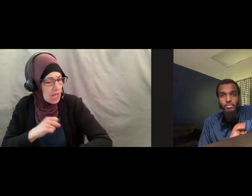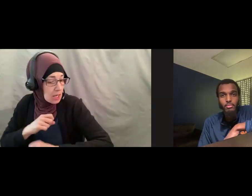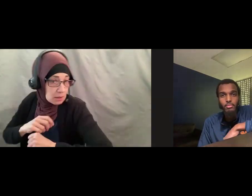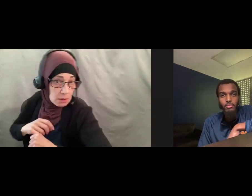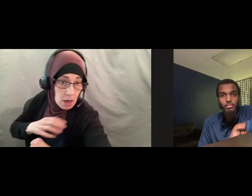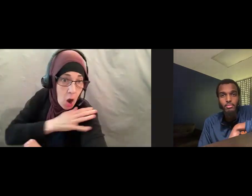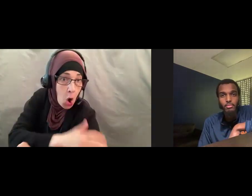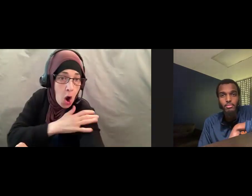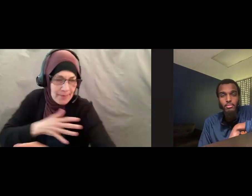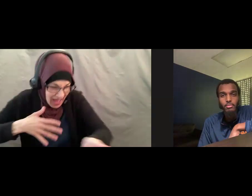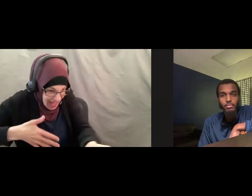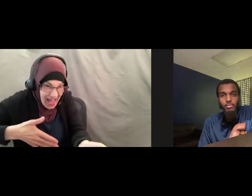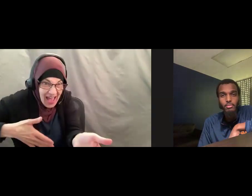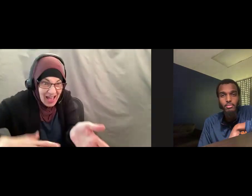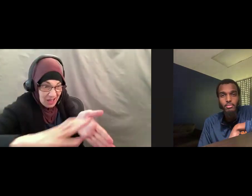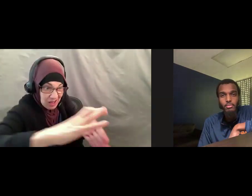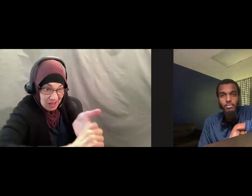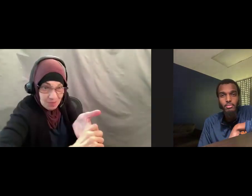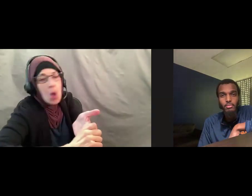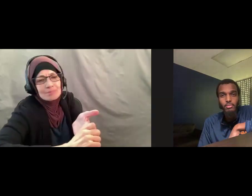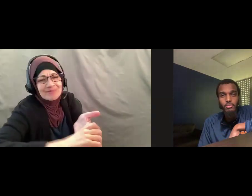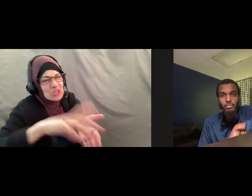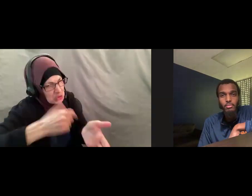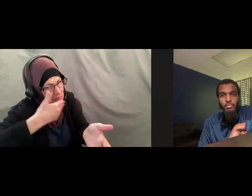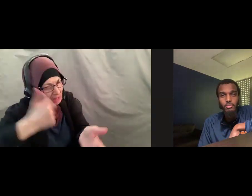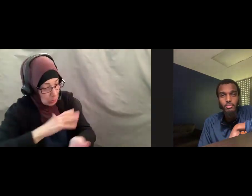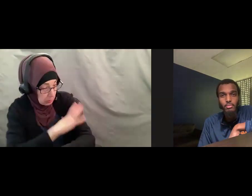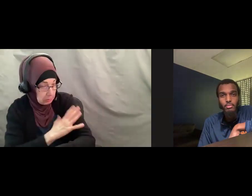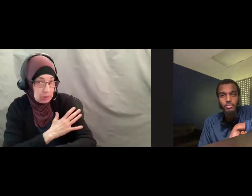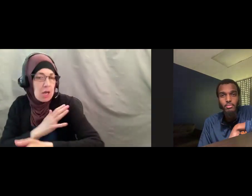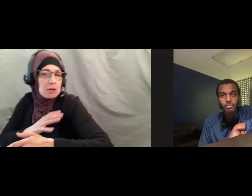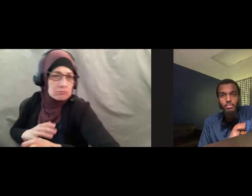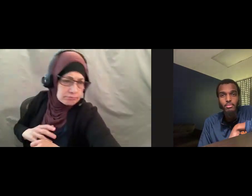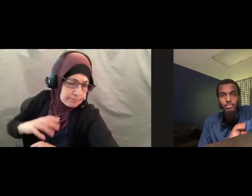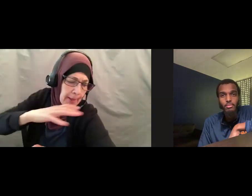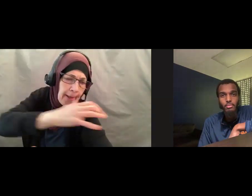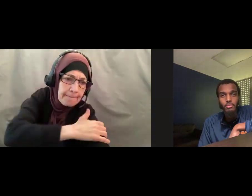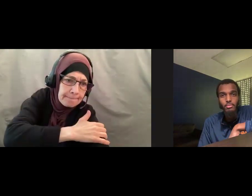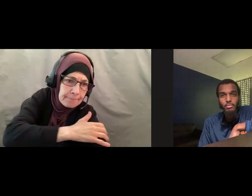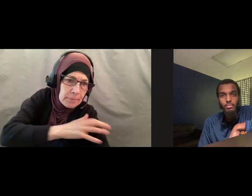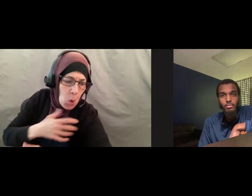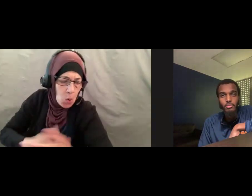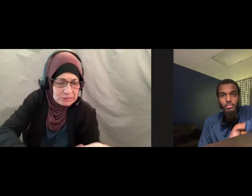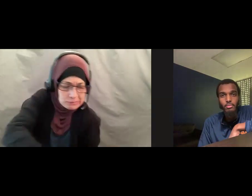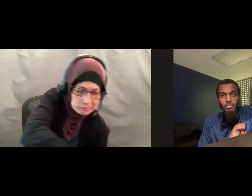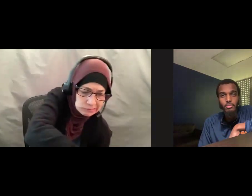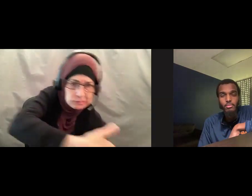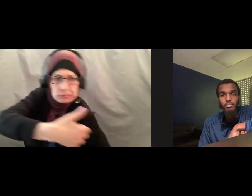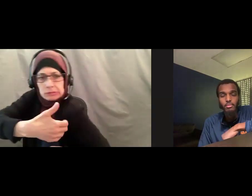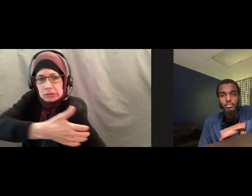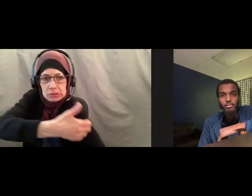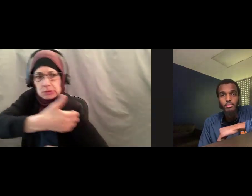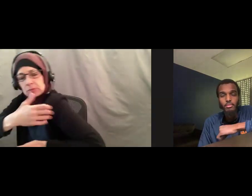if he was on his back, and to help him stand if she can. Okay? But they should